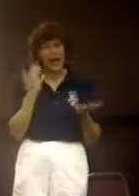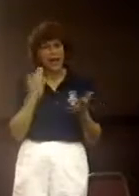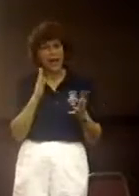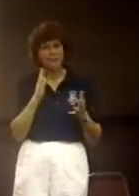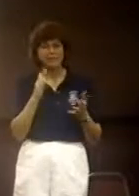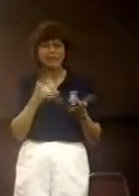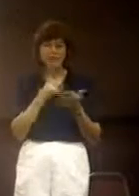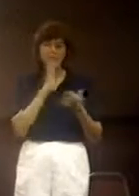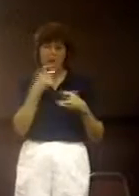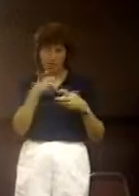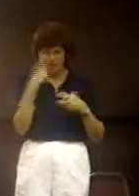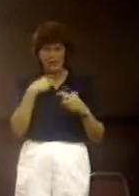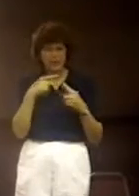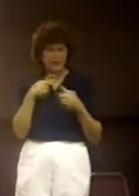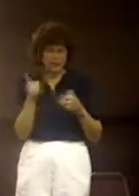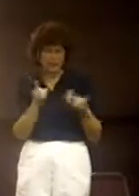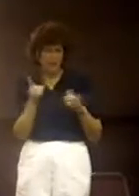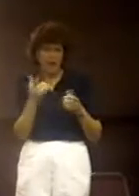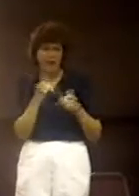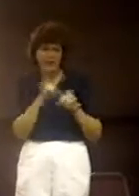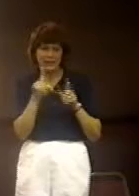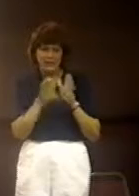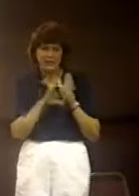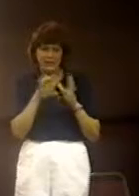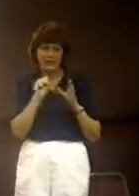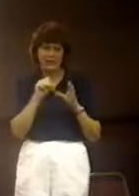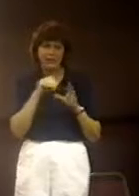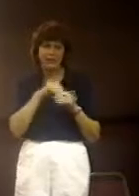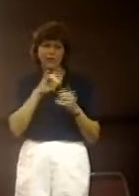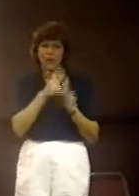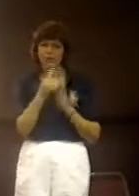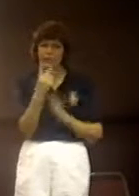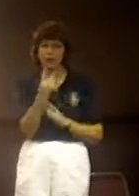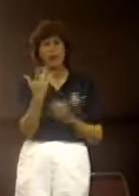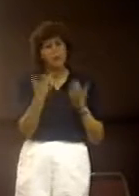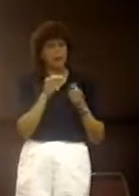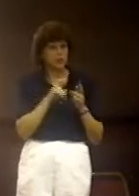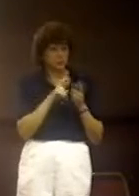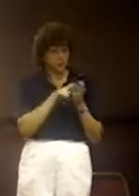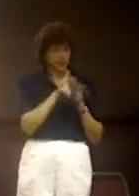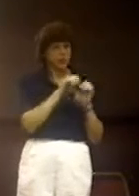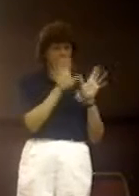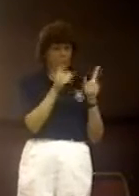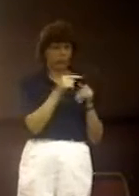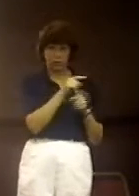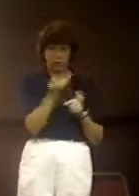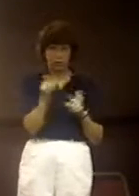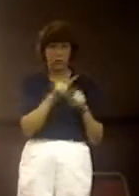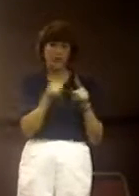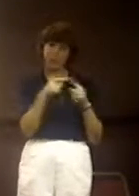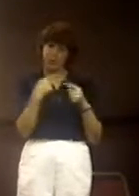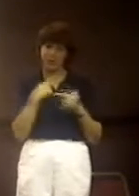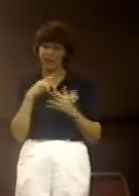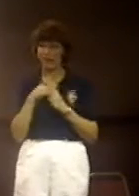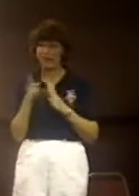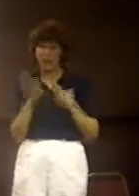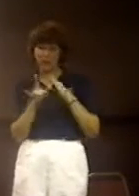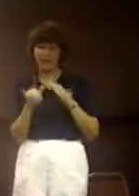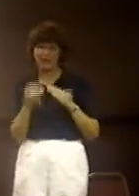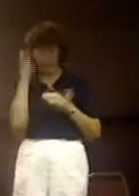It would be hard for me to even describe the differences in those two. Maybe it's real clear to you, but to me, those are